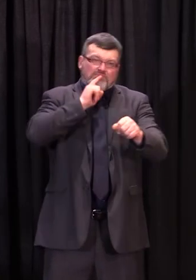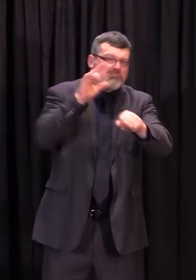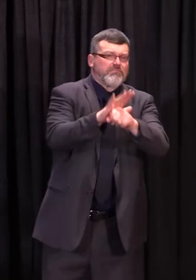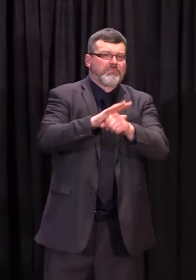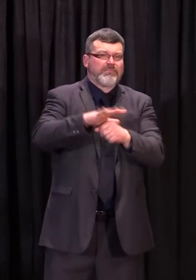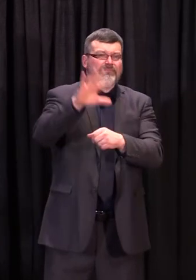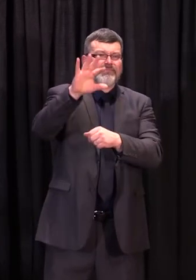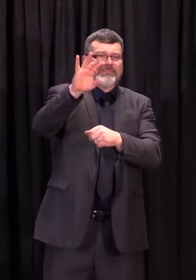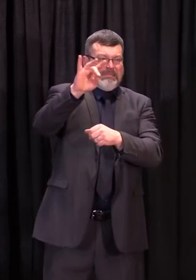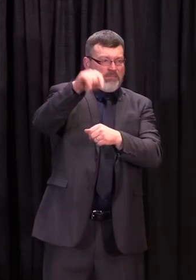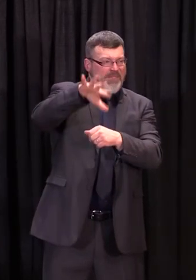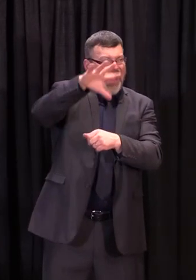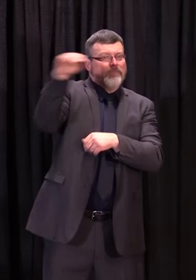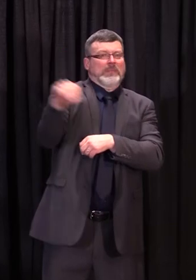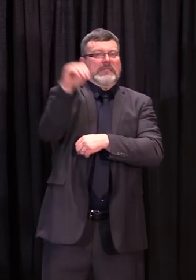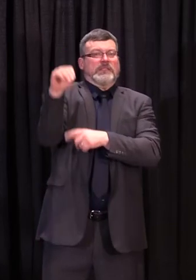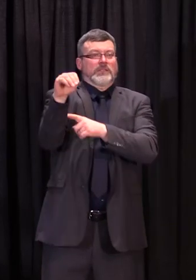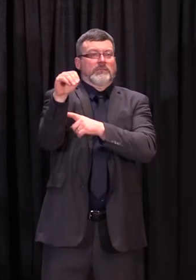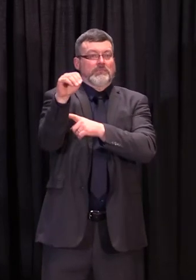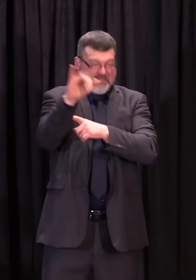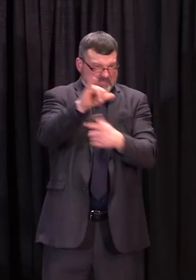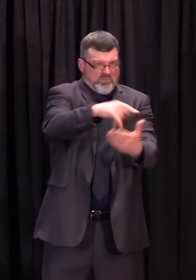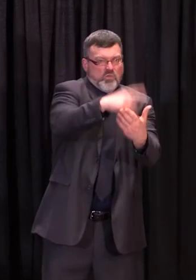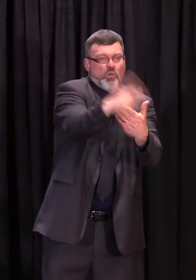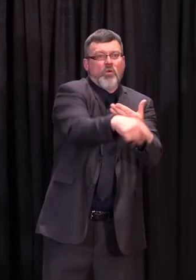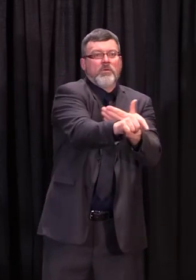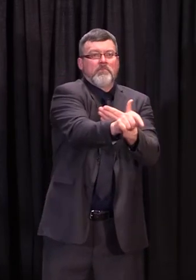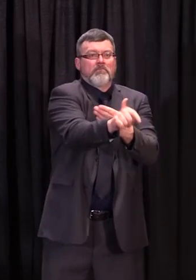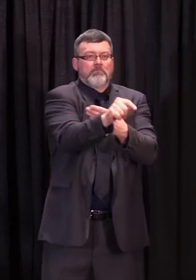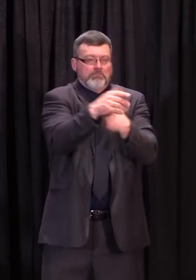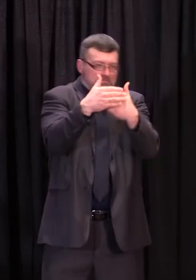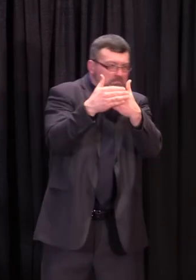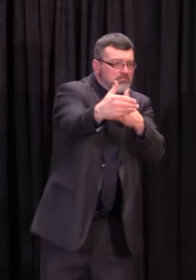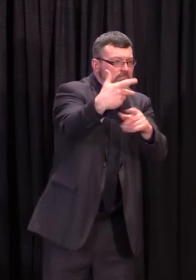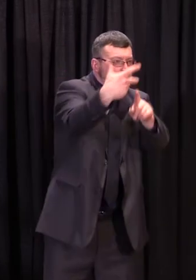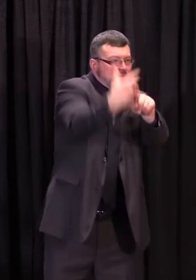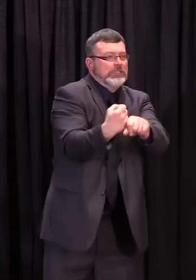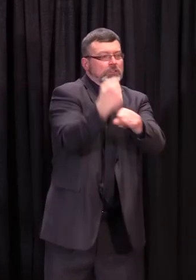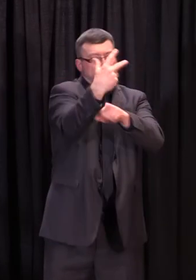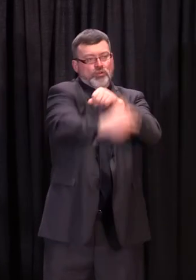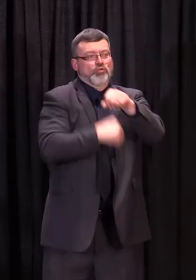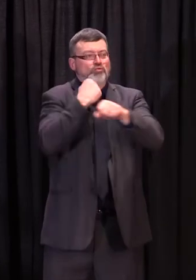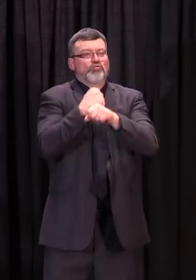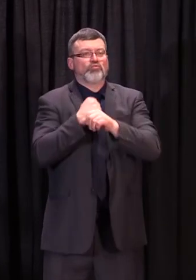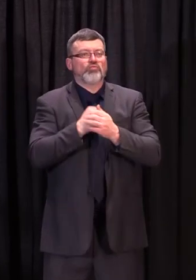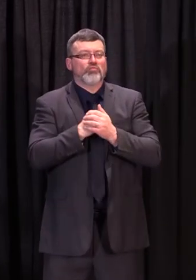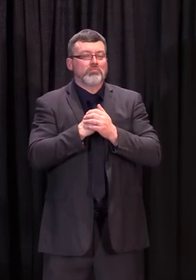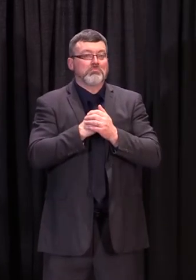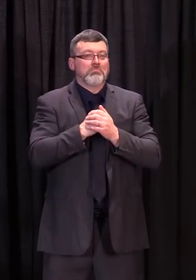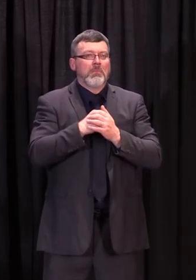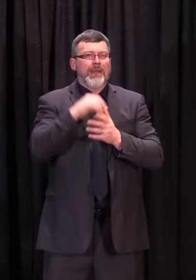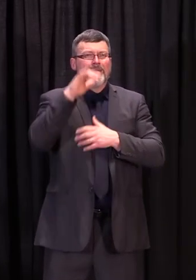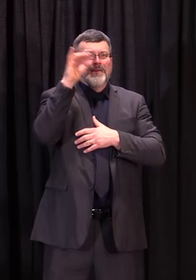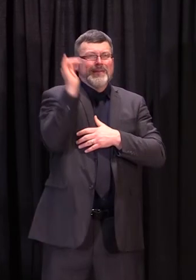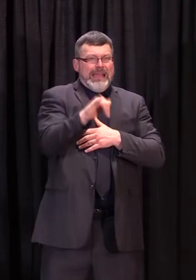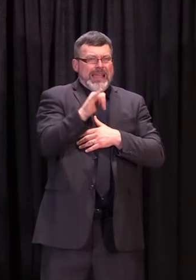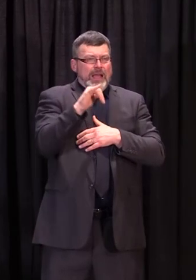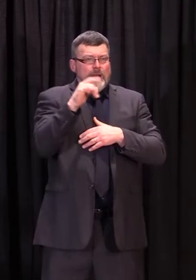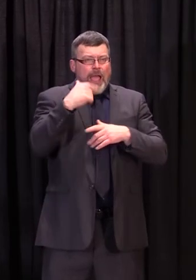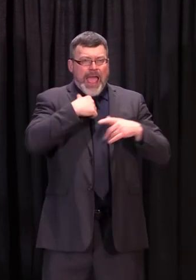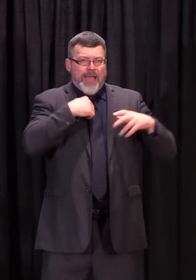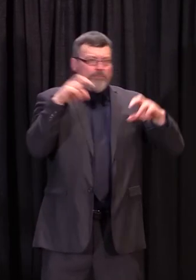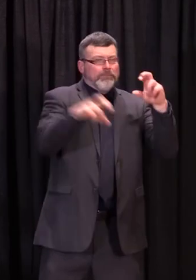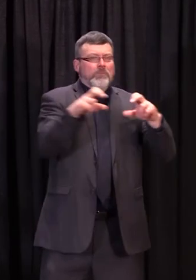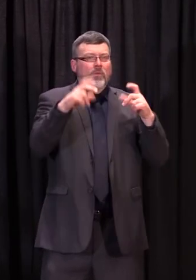next 3 years. It'll put the horsepower of modern marketing behind it, so we can welcome more new